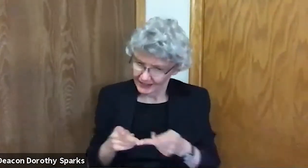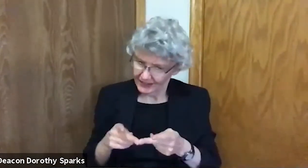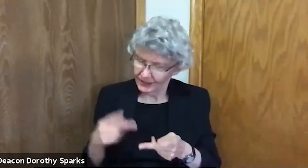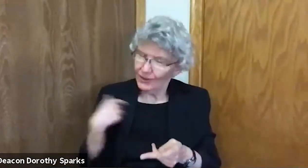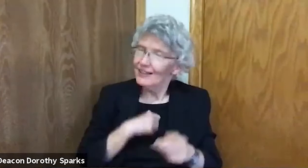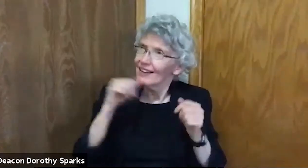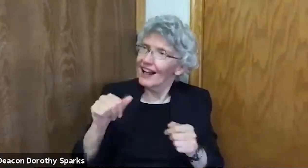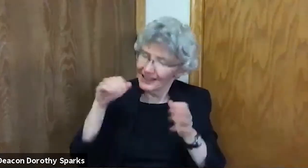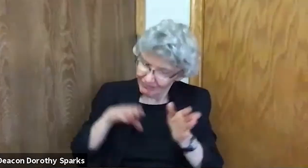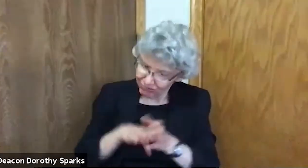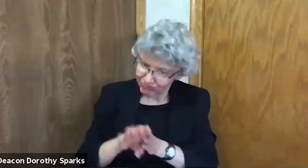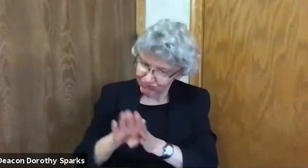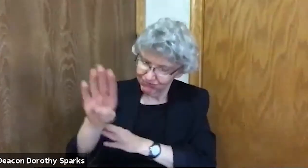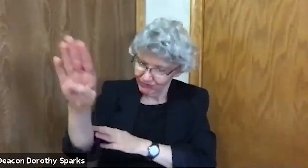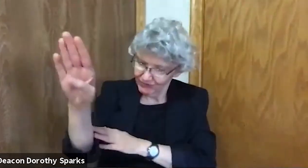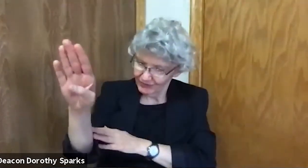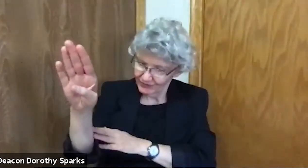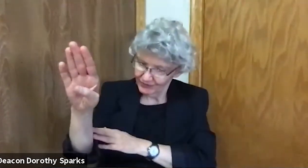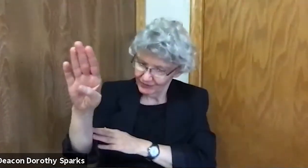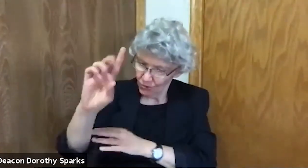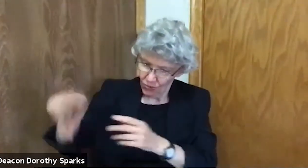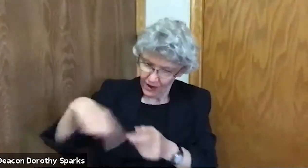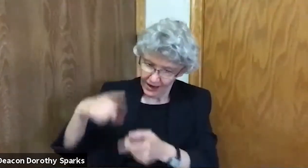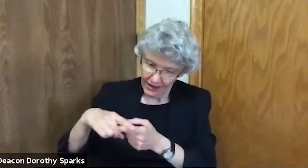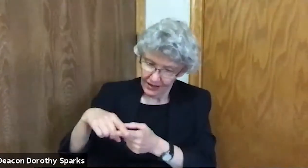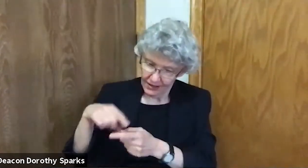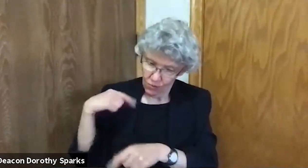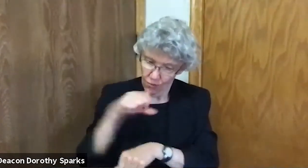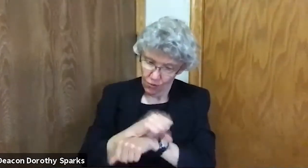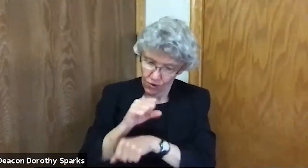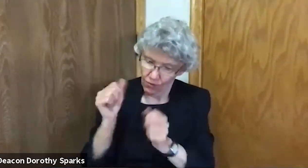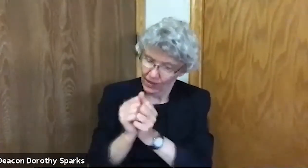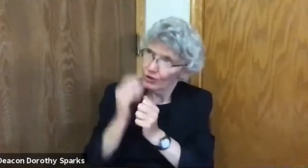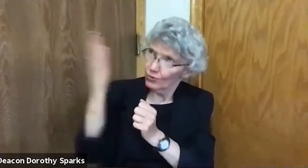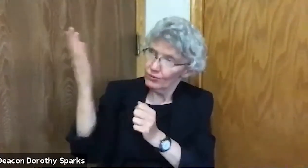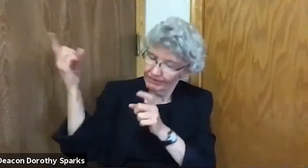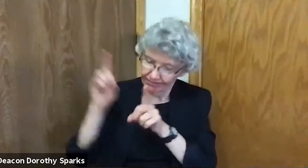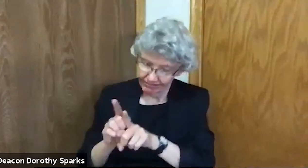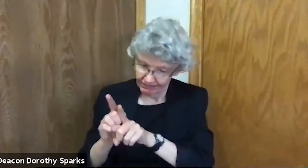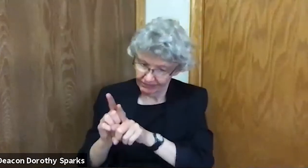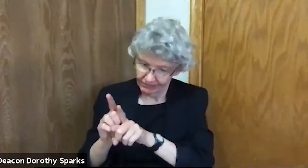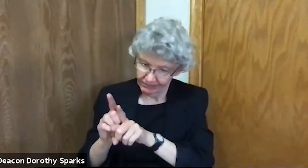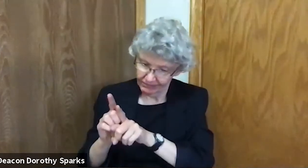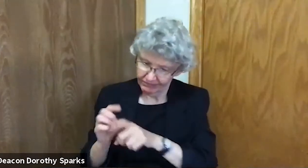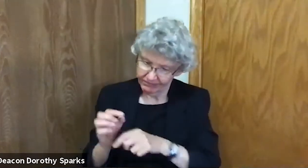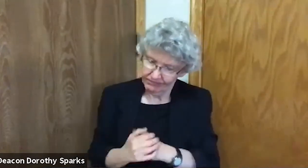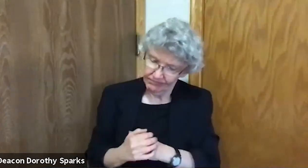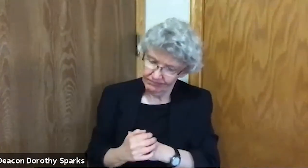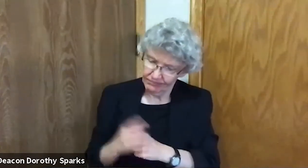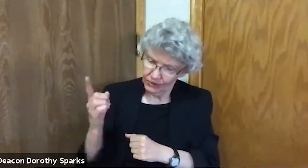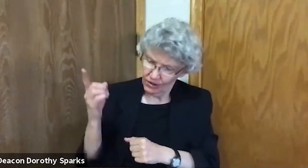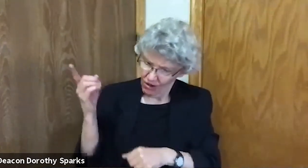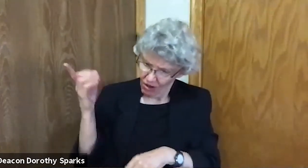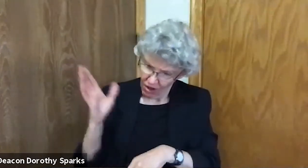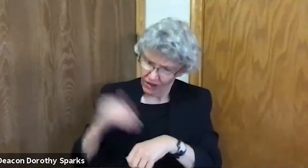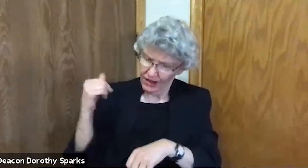God, you are creator. You have given us this place where we can succeed when we work side by